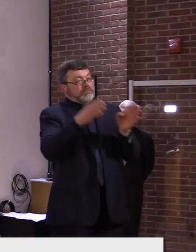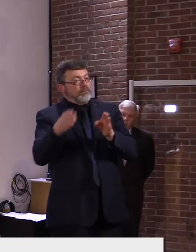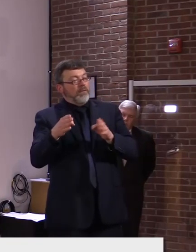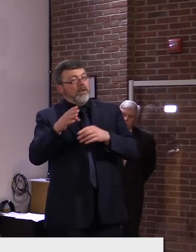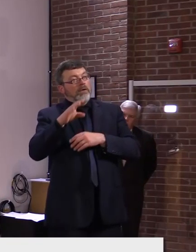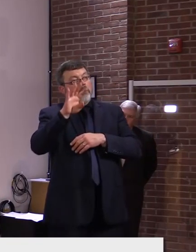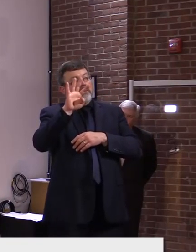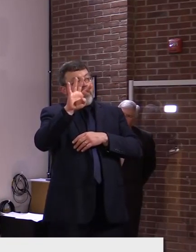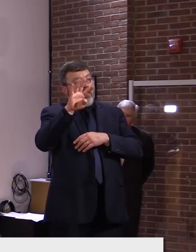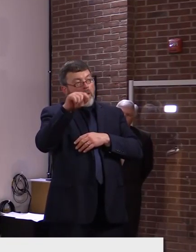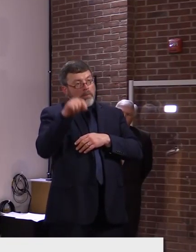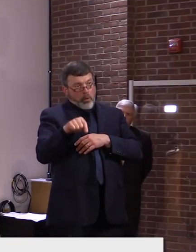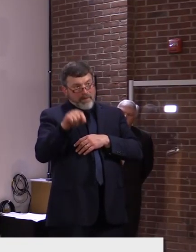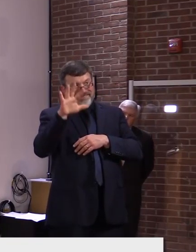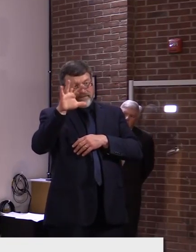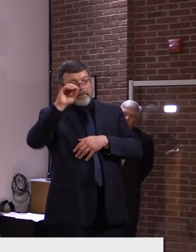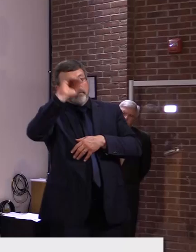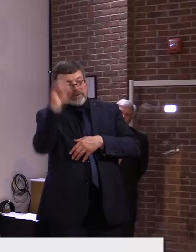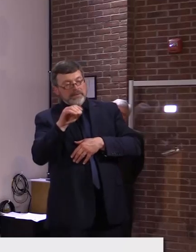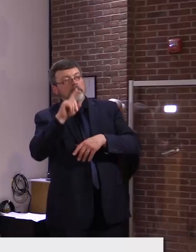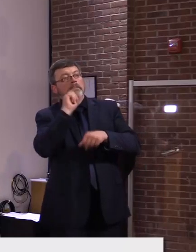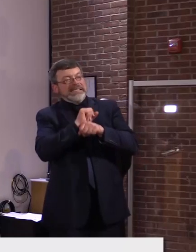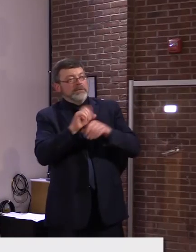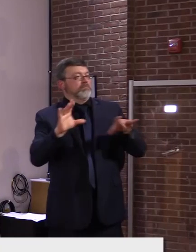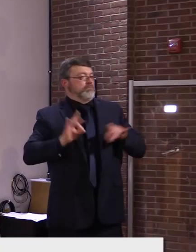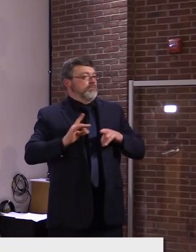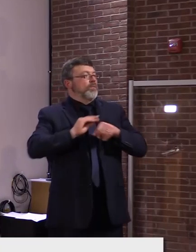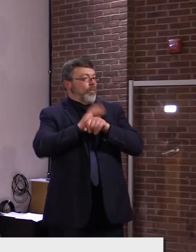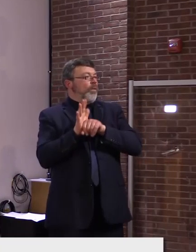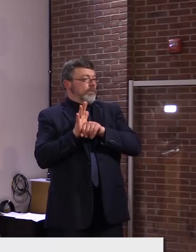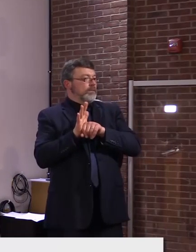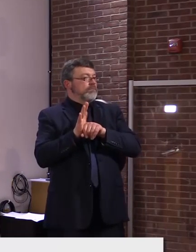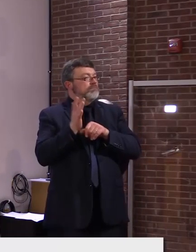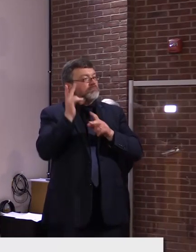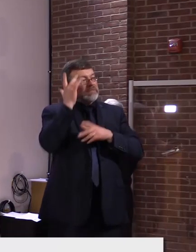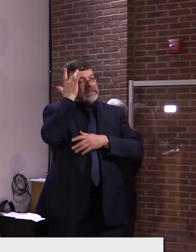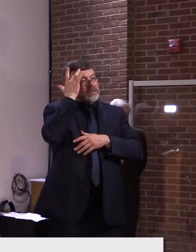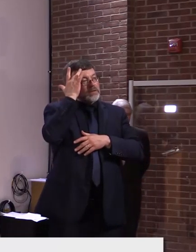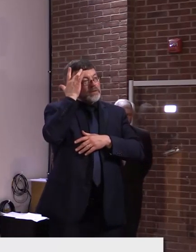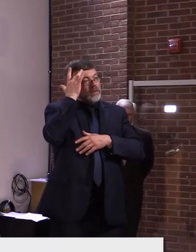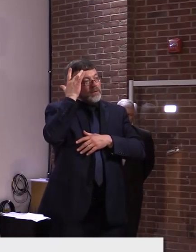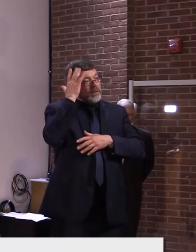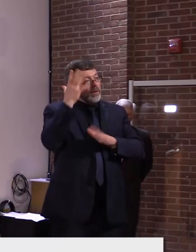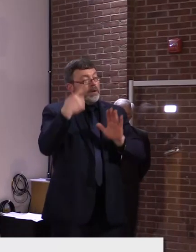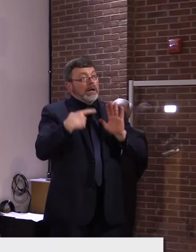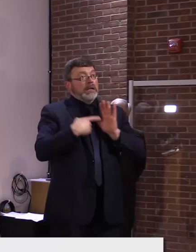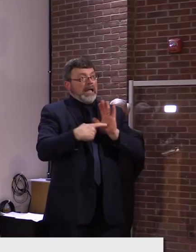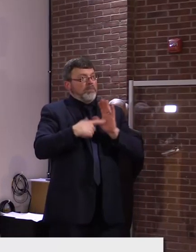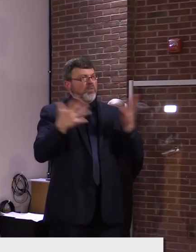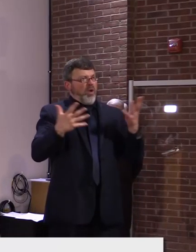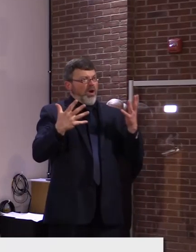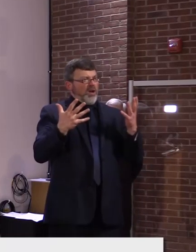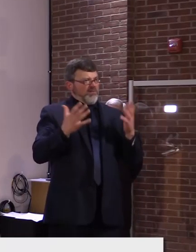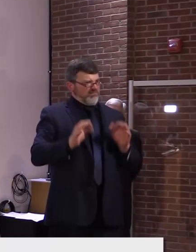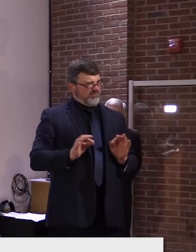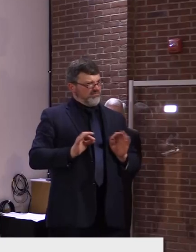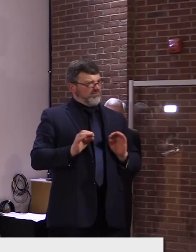two doses, the number came down to 0.3%. Even those who were not